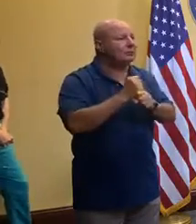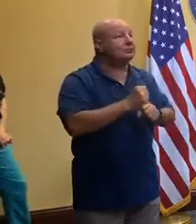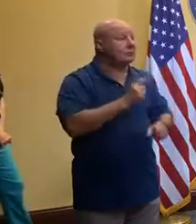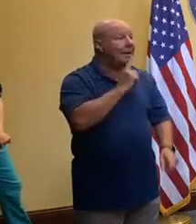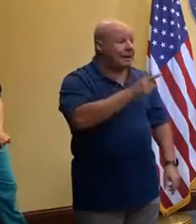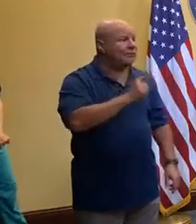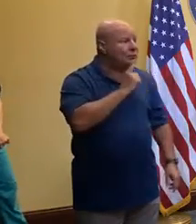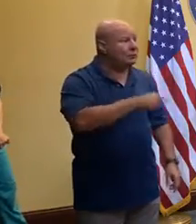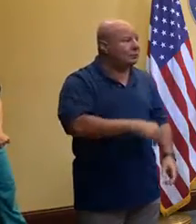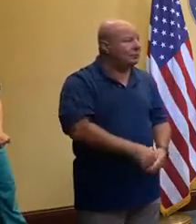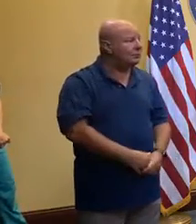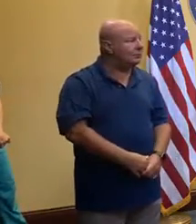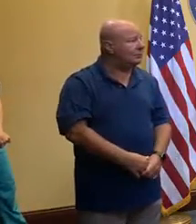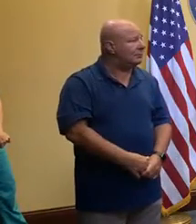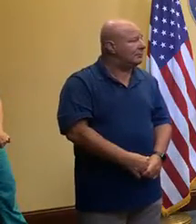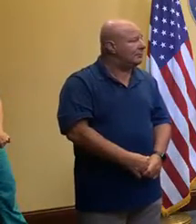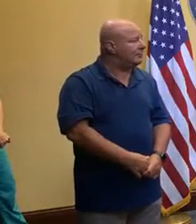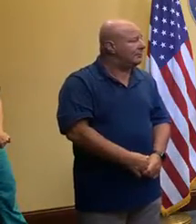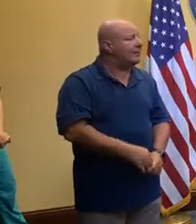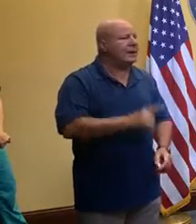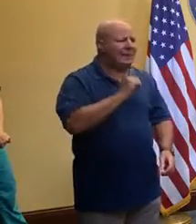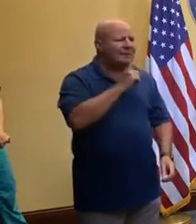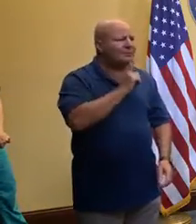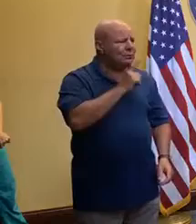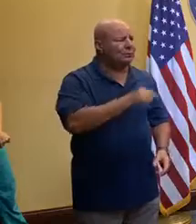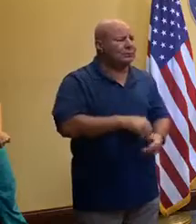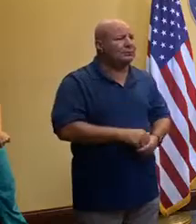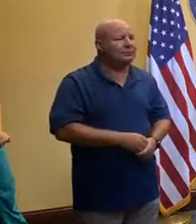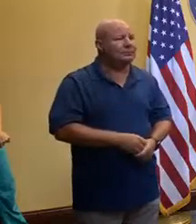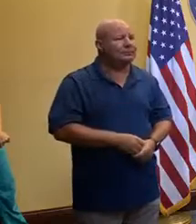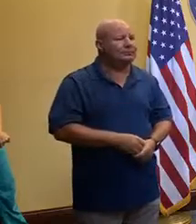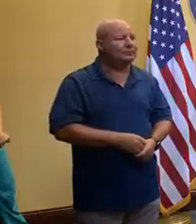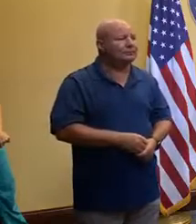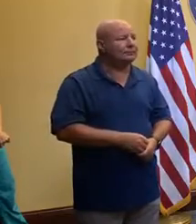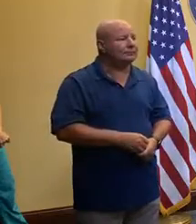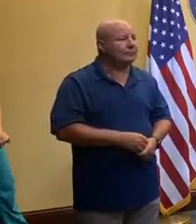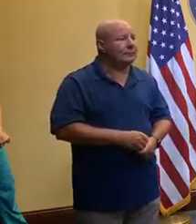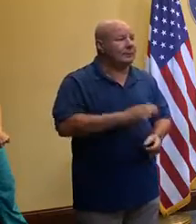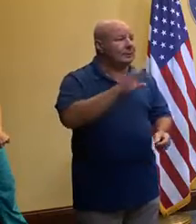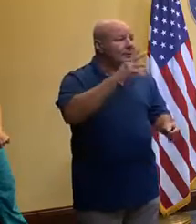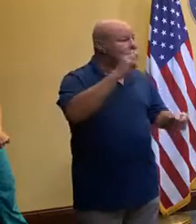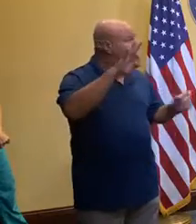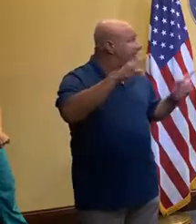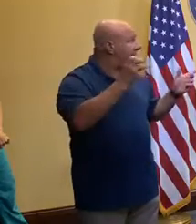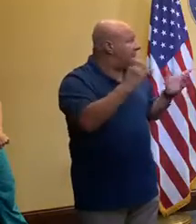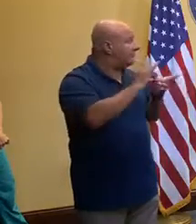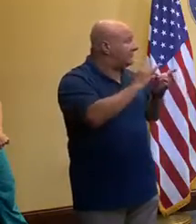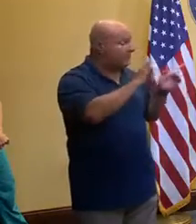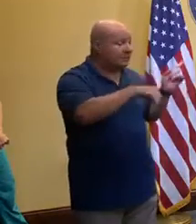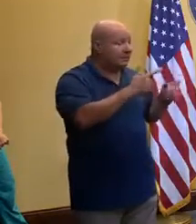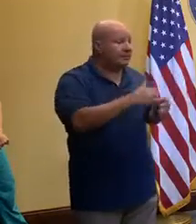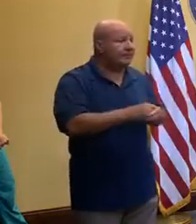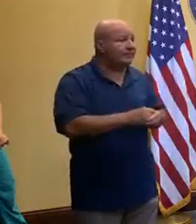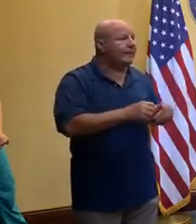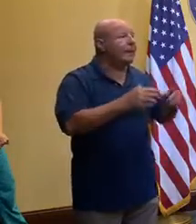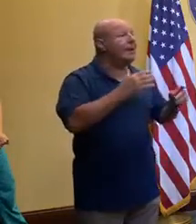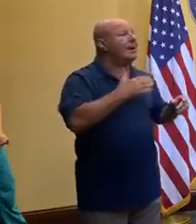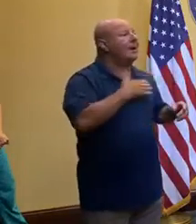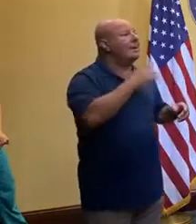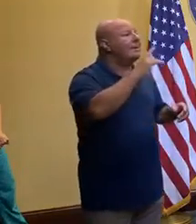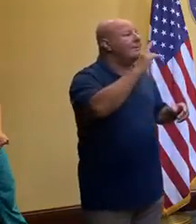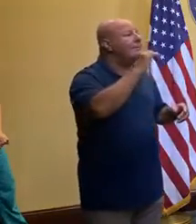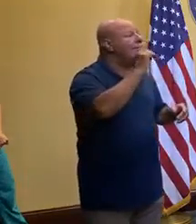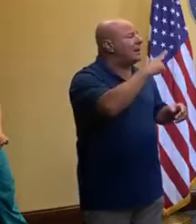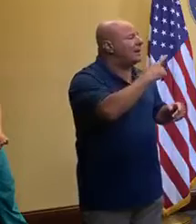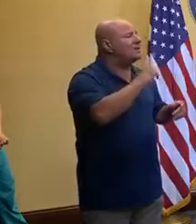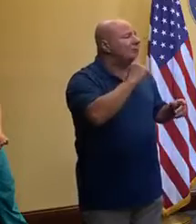absolutely, and absolutely. So, Chief, you want to speak to some of the things? The question is